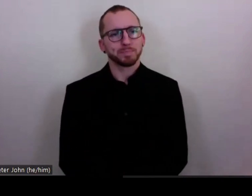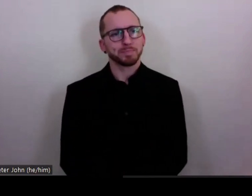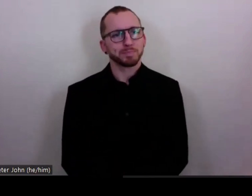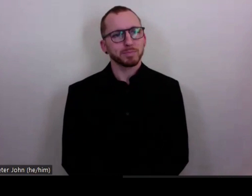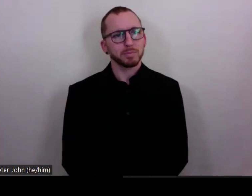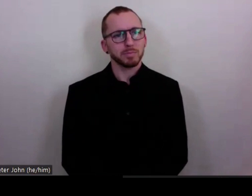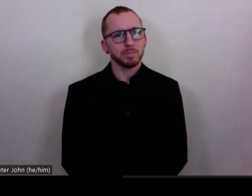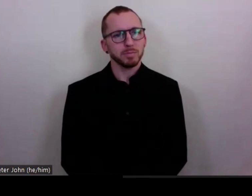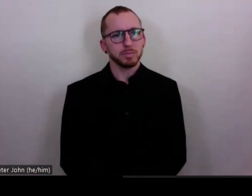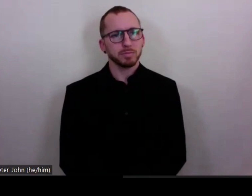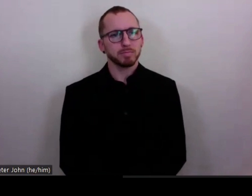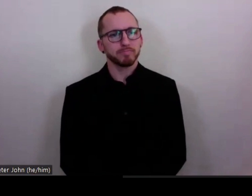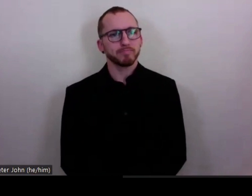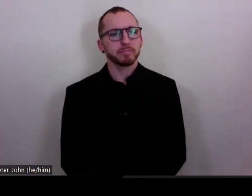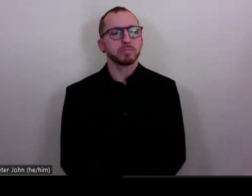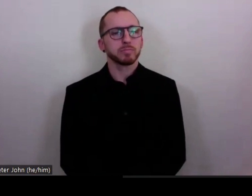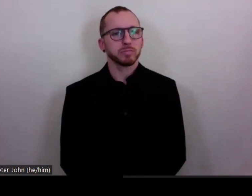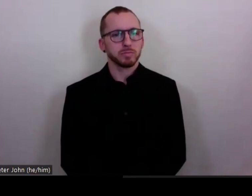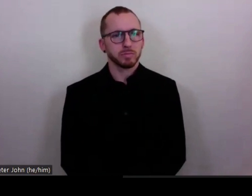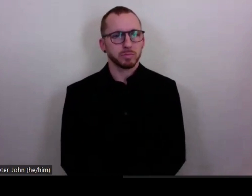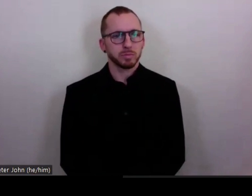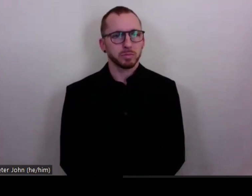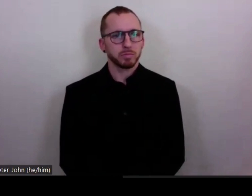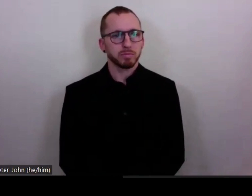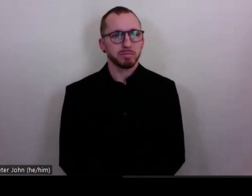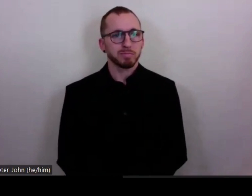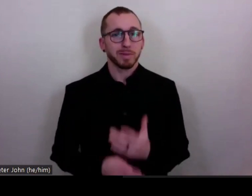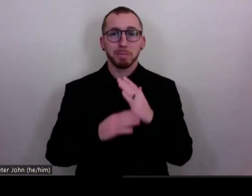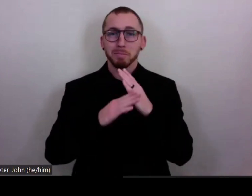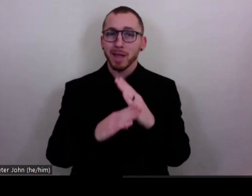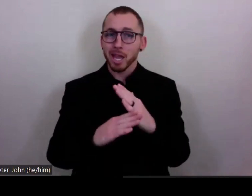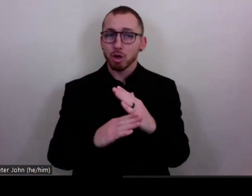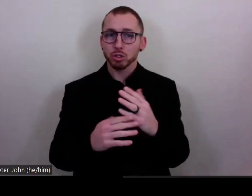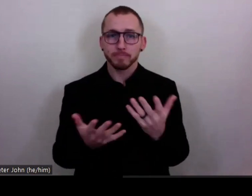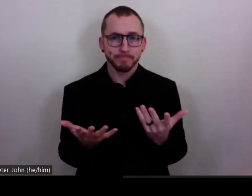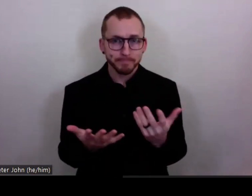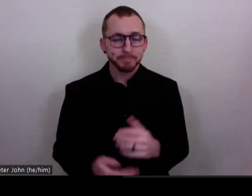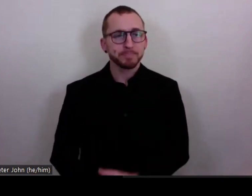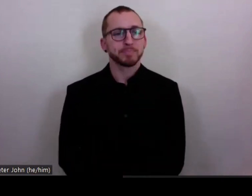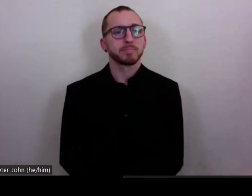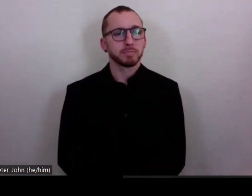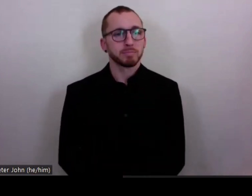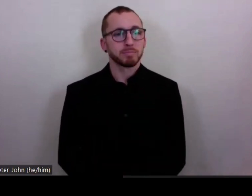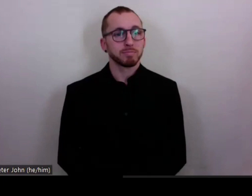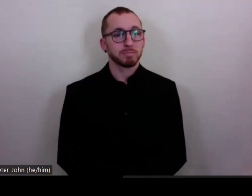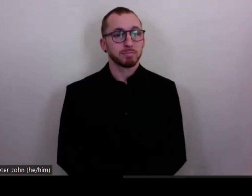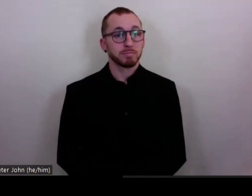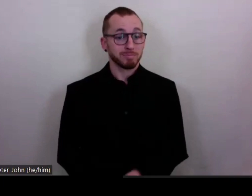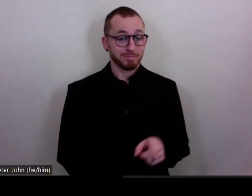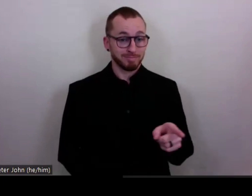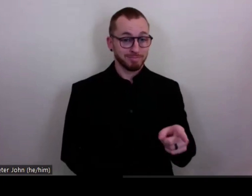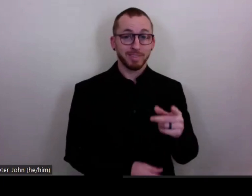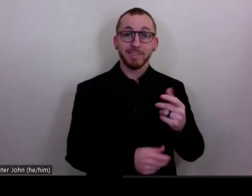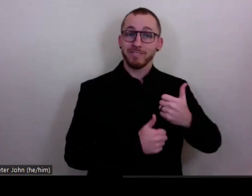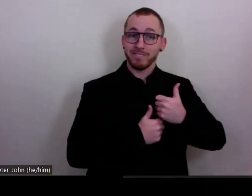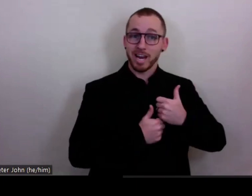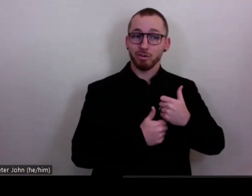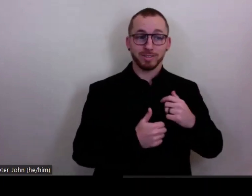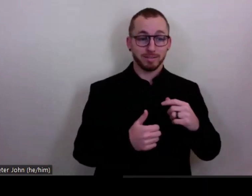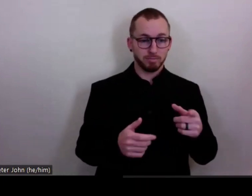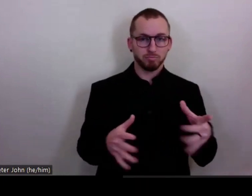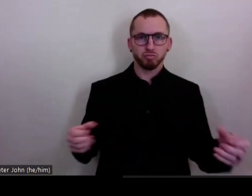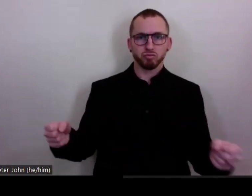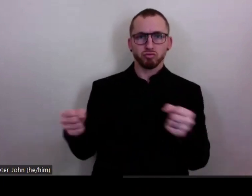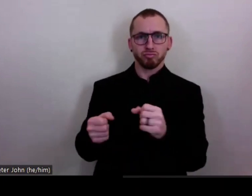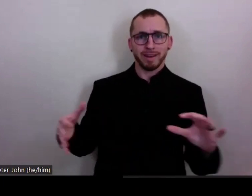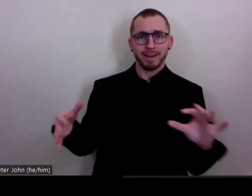this. Some of the barriers that we experience is being able to connect our veterans to care, especially if they fall